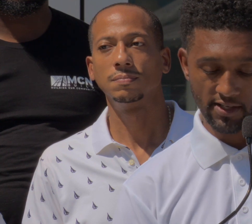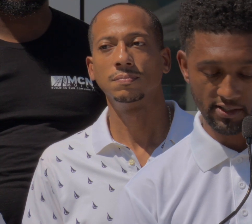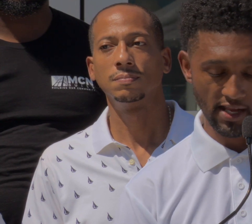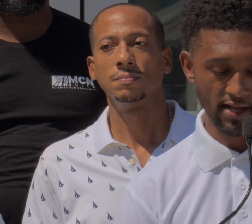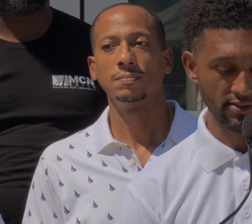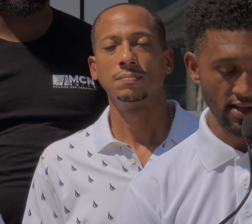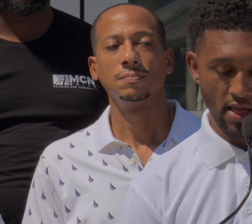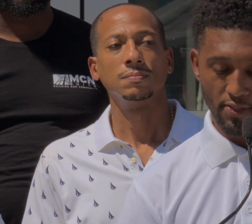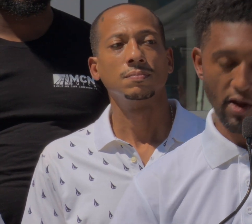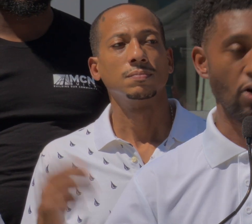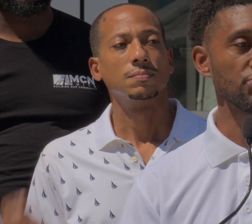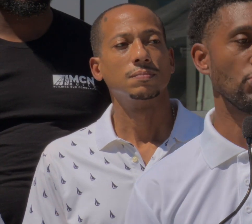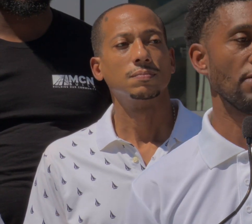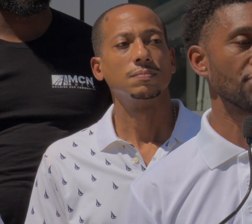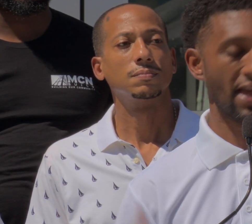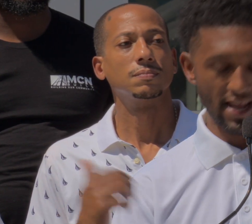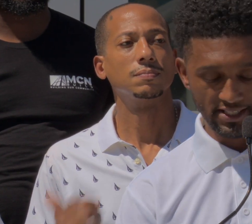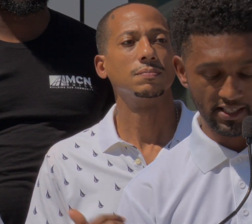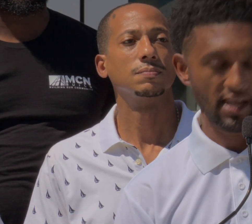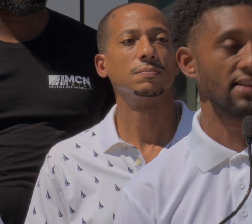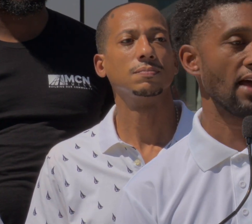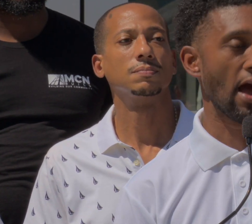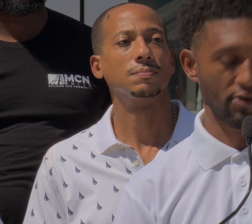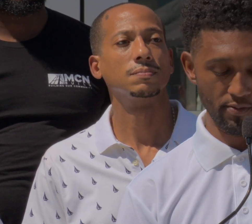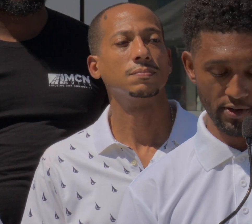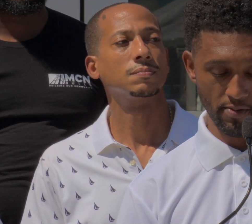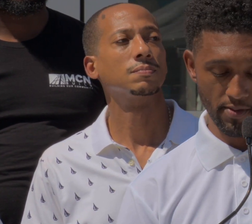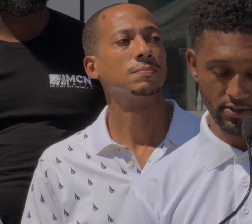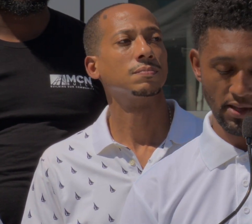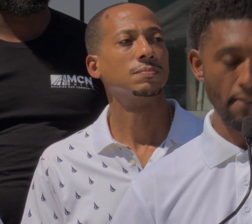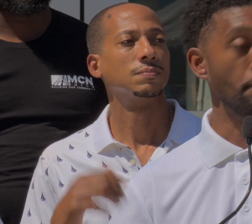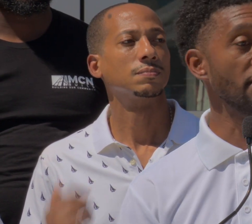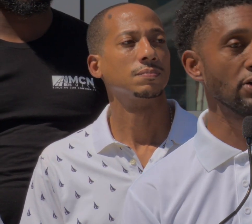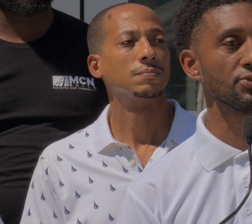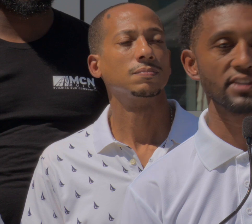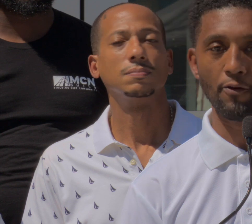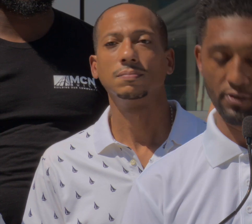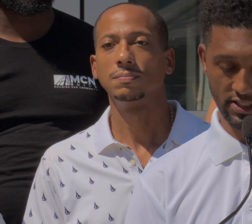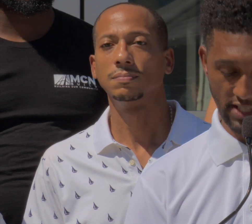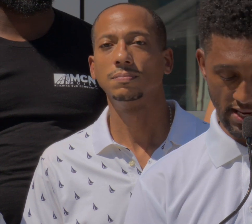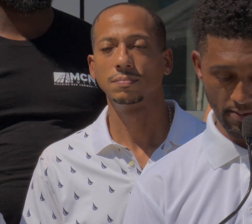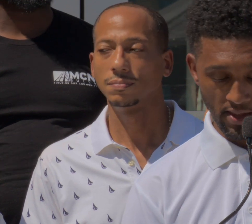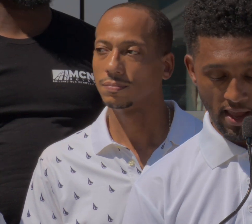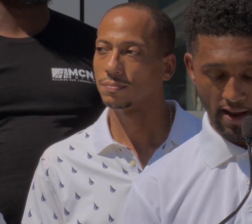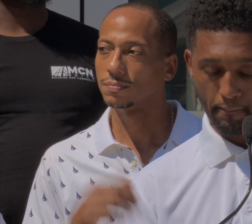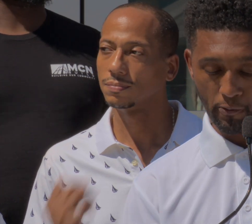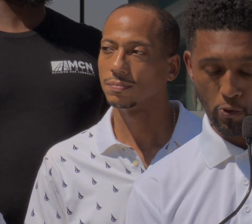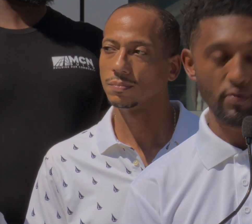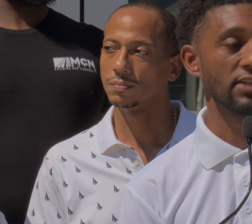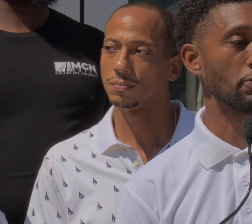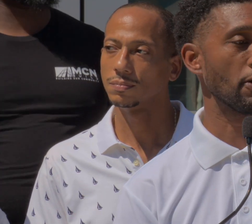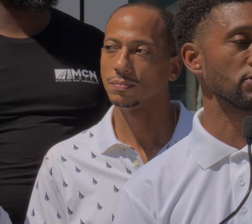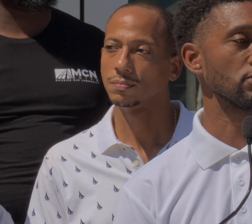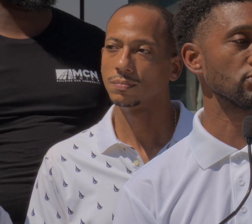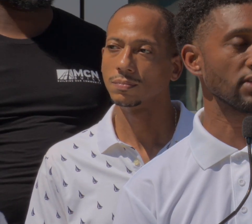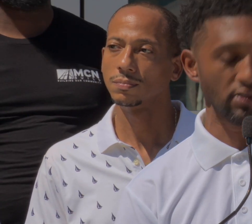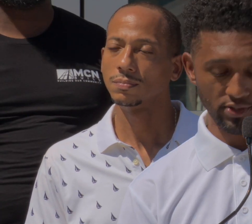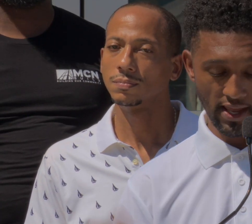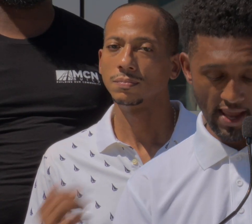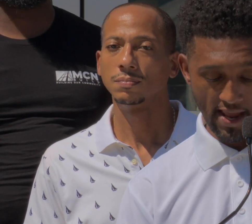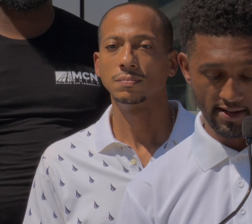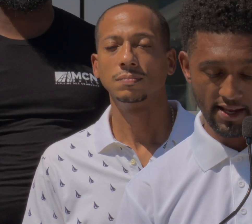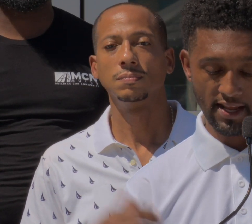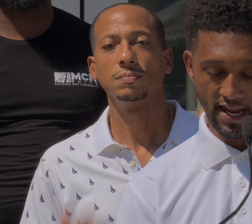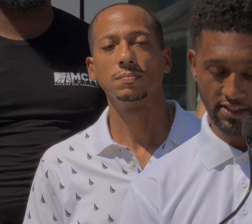place to exercise. They also help to educate our community members, build self-esteem, improve interpersonal